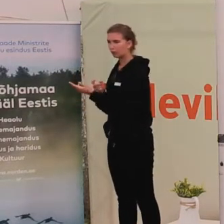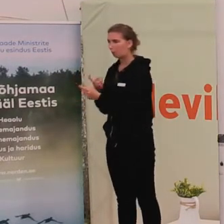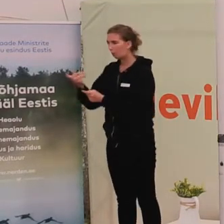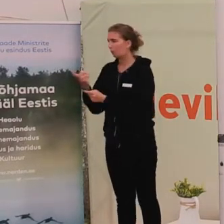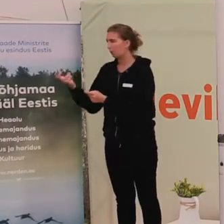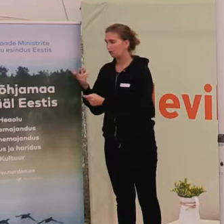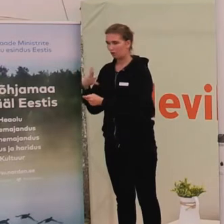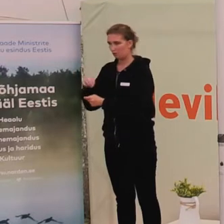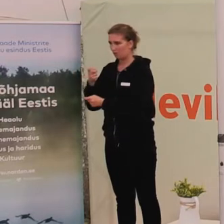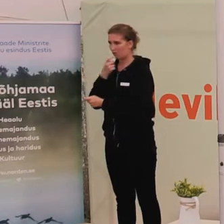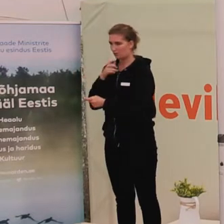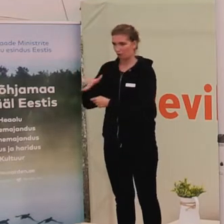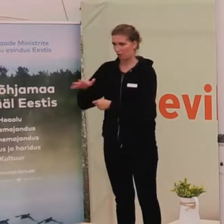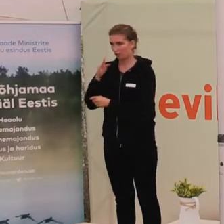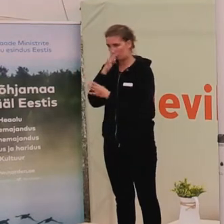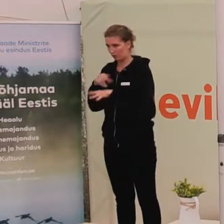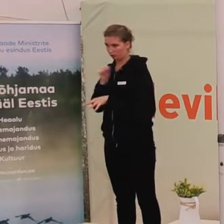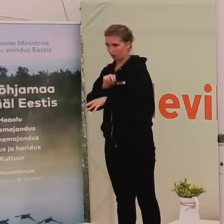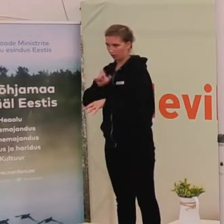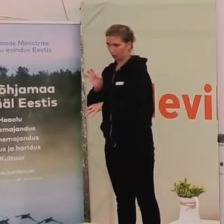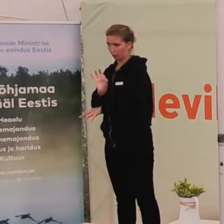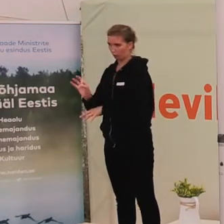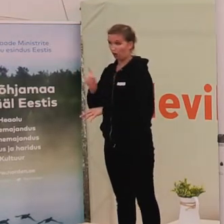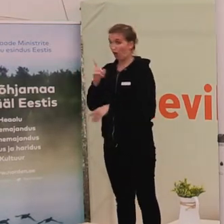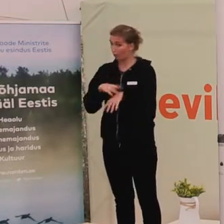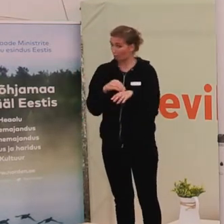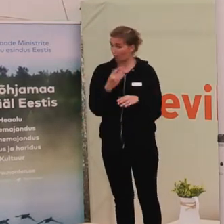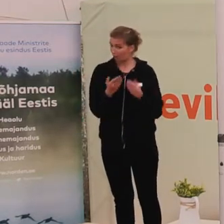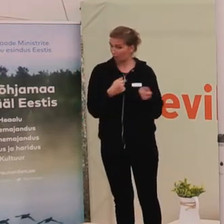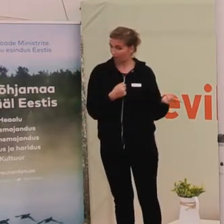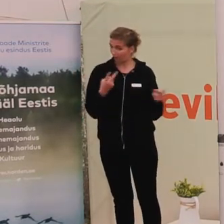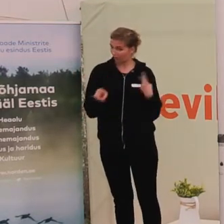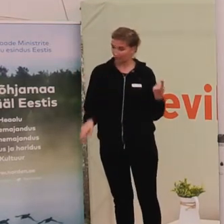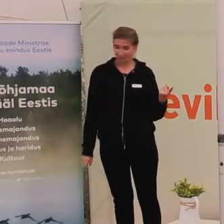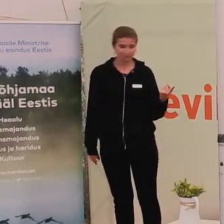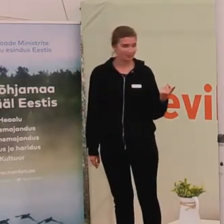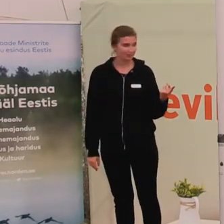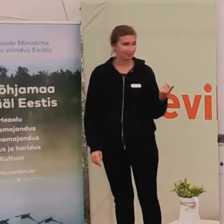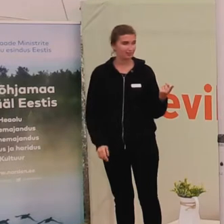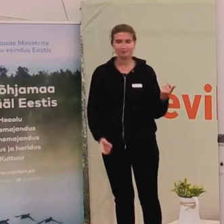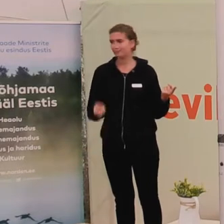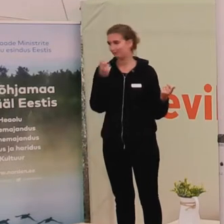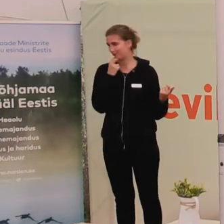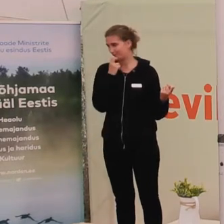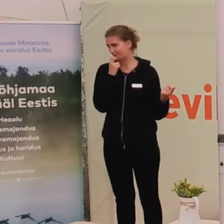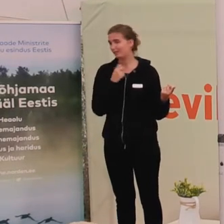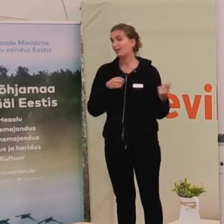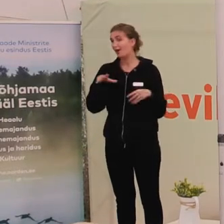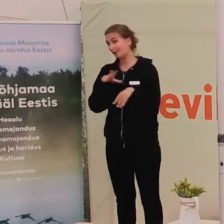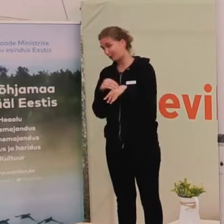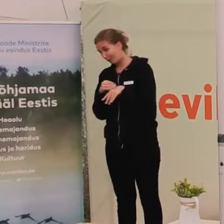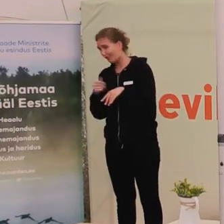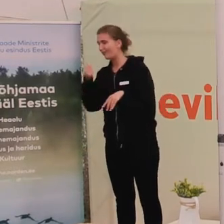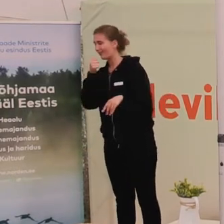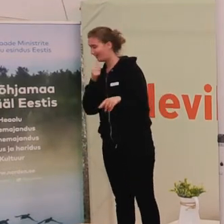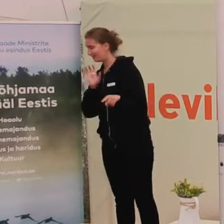in Finland, we do not have these green consumers, but maybe in Sweden, the thing is different. Okay, so first is Sweden, then Estonia. Do